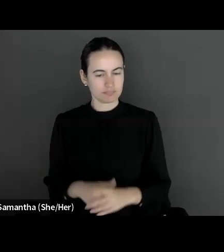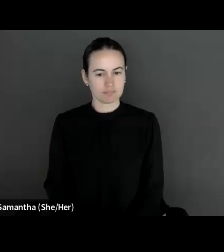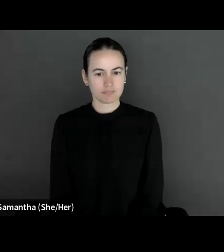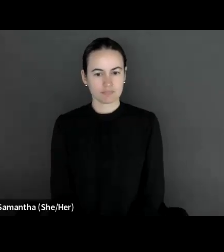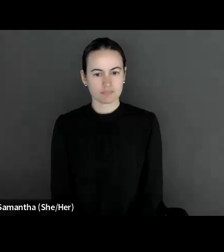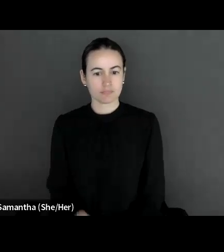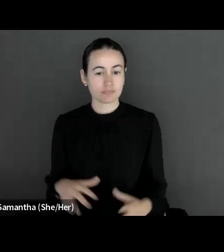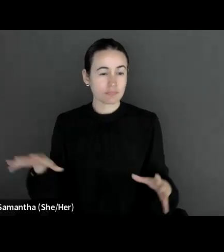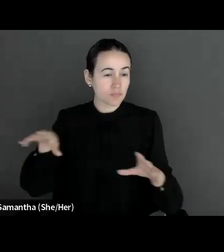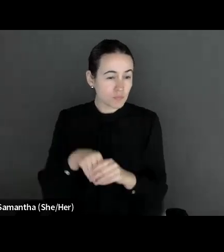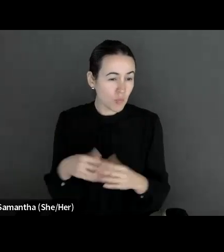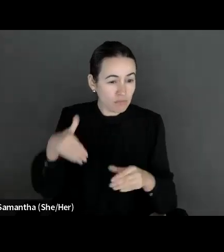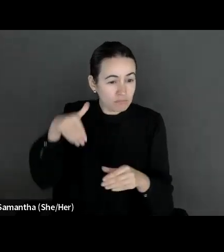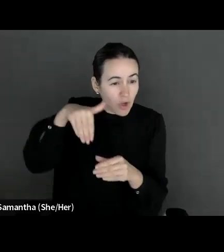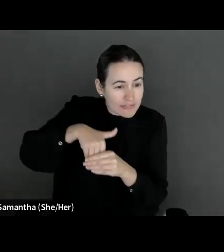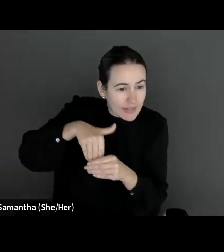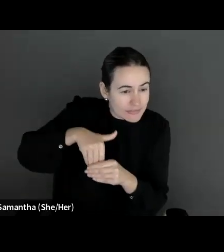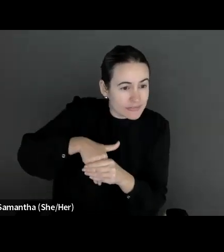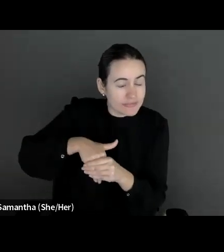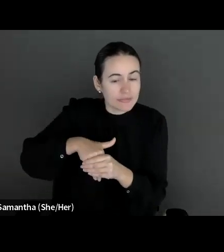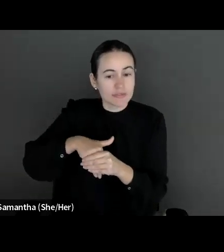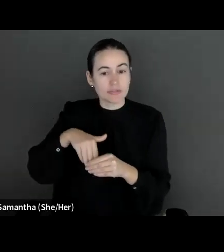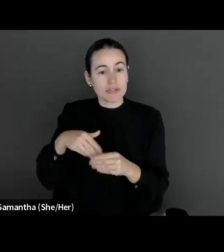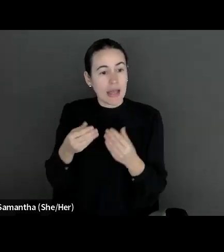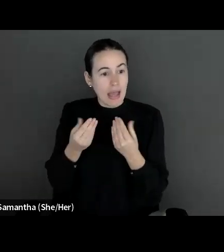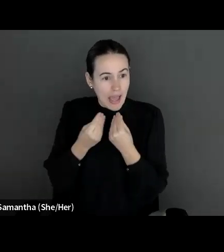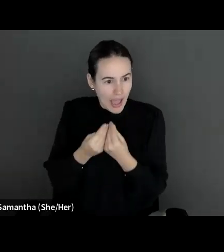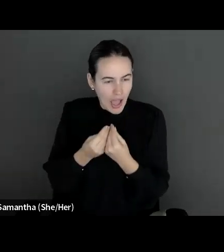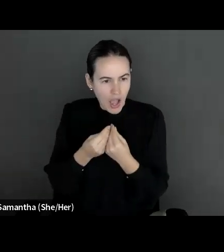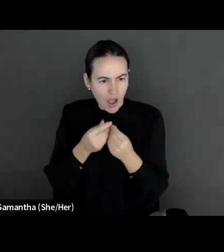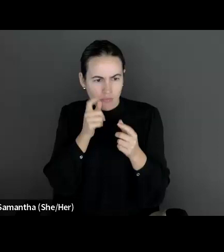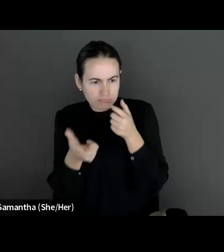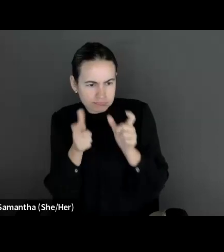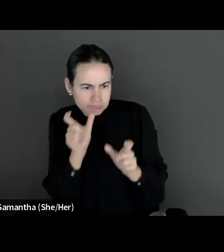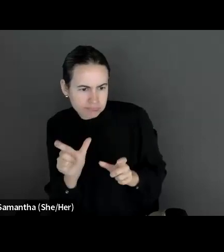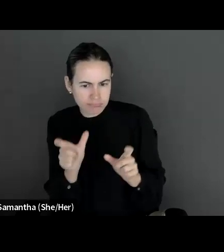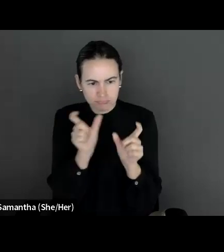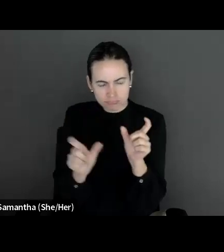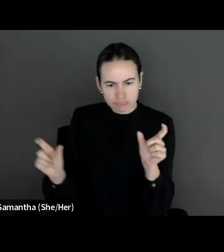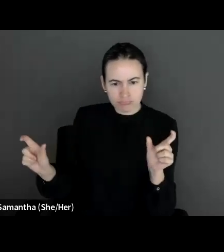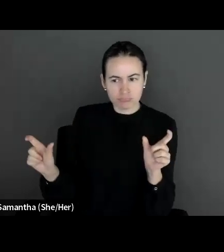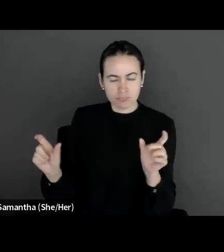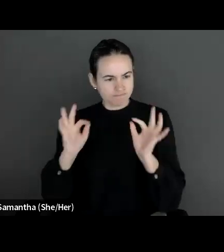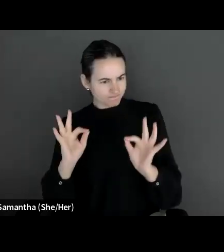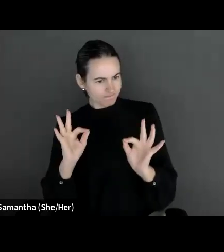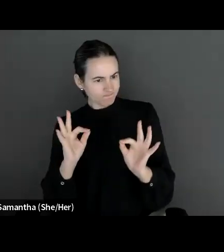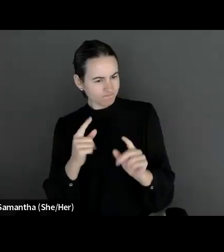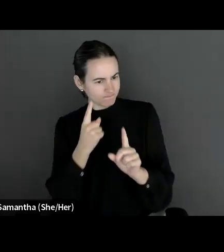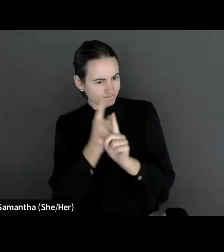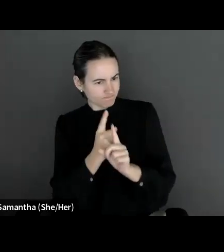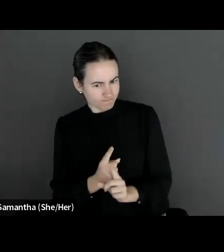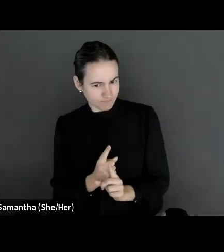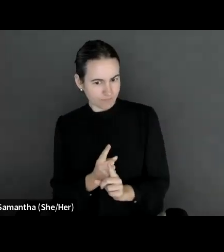like the content, what you're saying, how accurate you're saying, and how fluent you